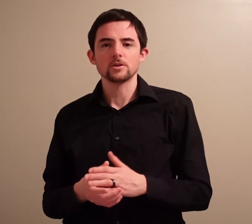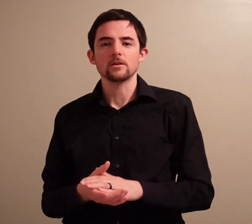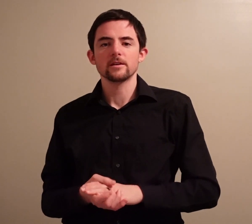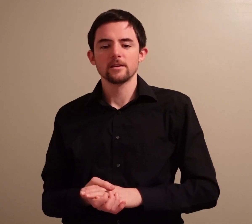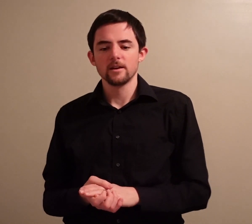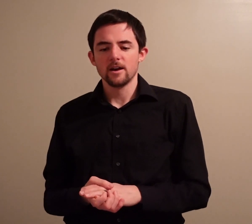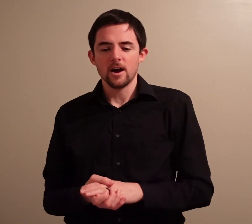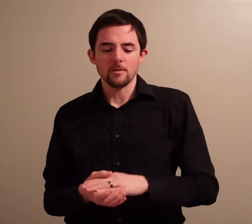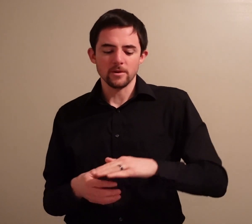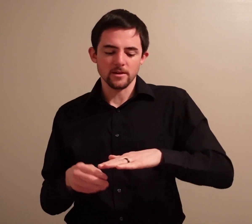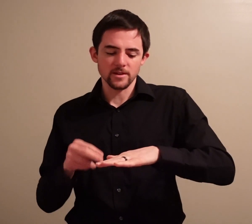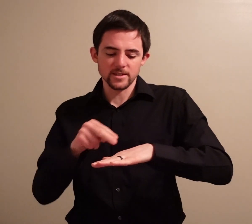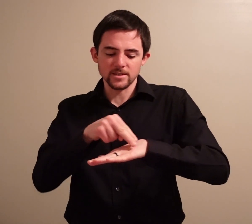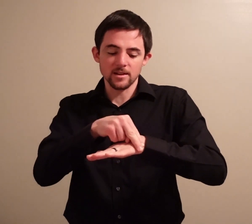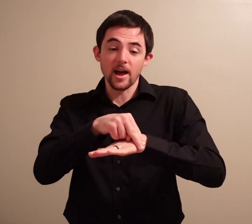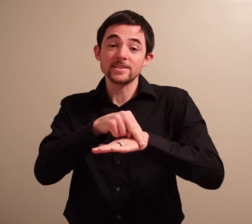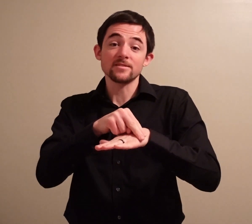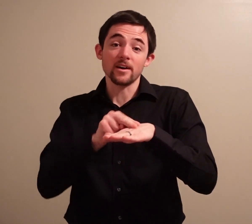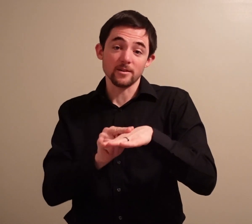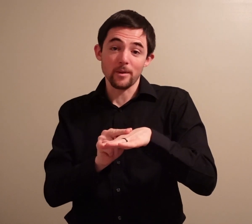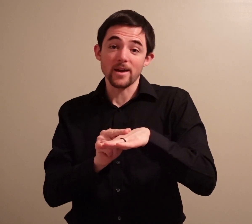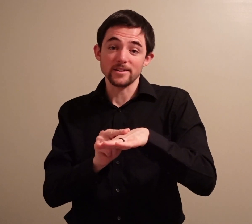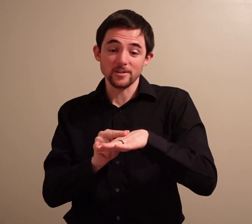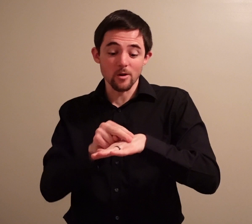shortly. But this is classifying a band-aid